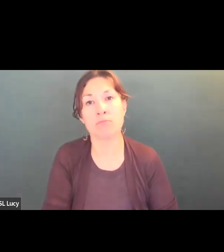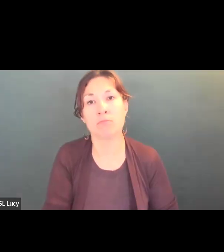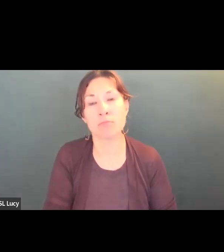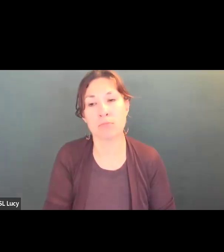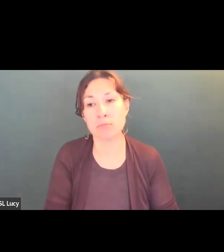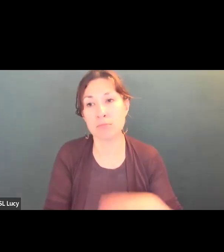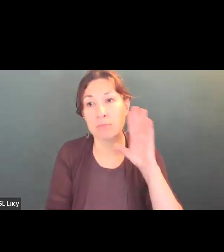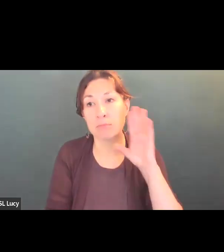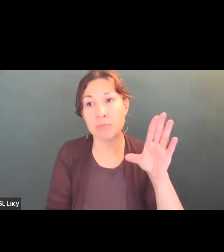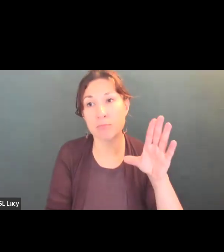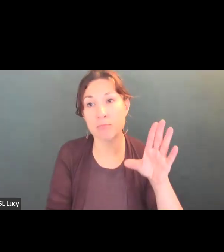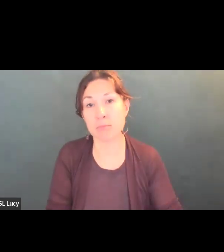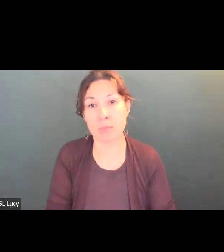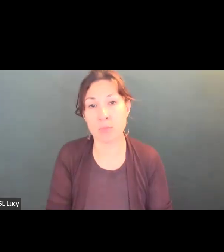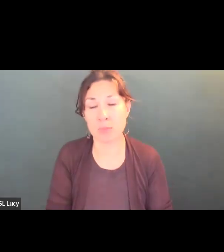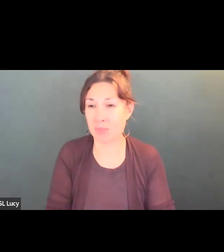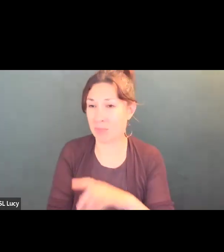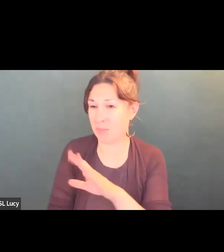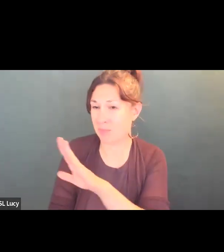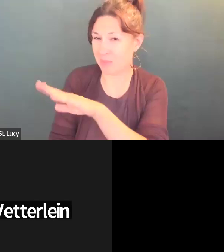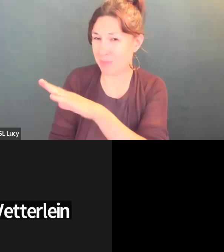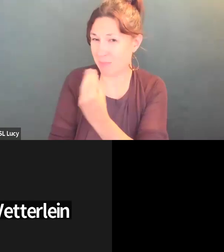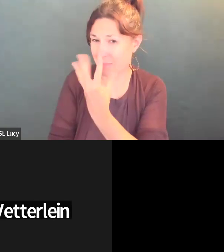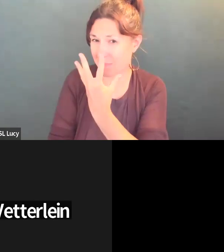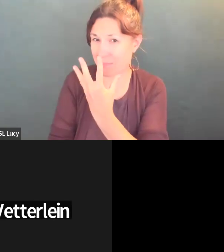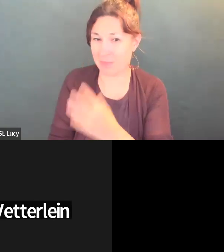Hello. Would you please turn on your camera?